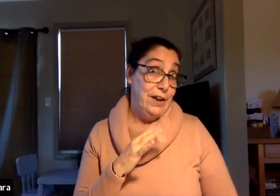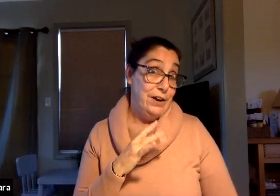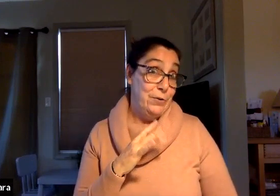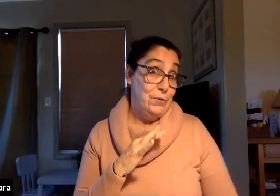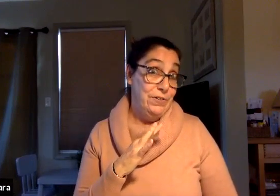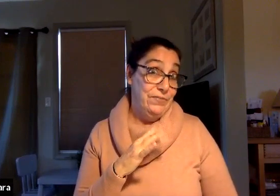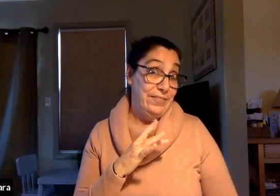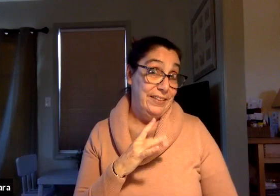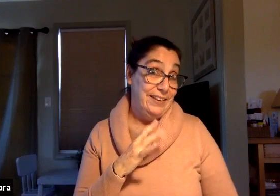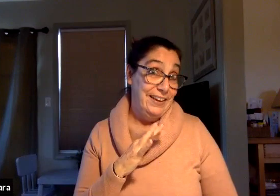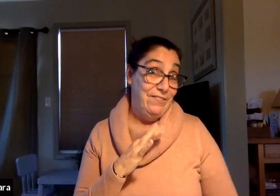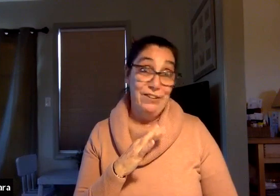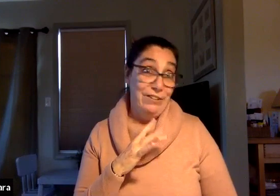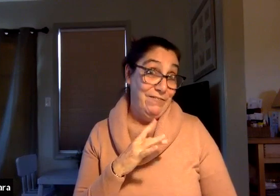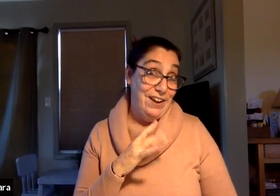kind of cool, feeling really fine.